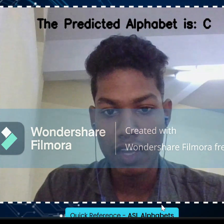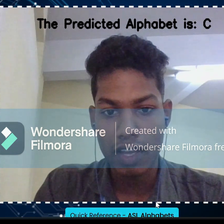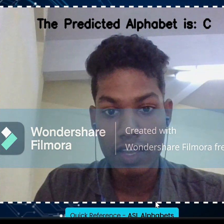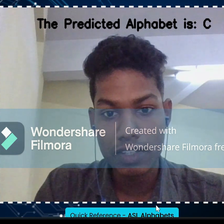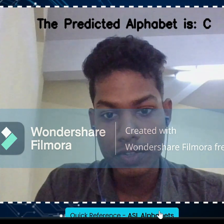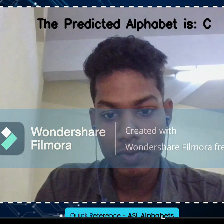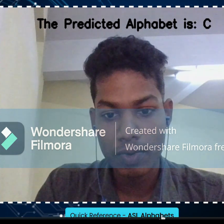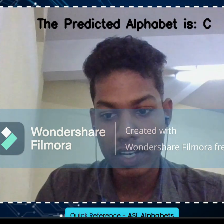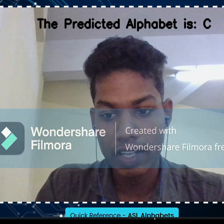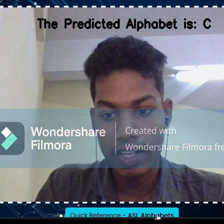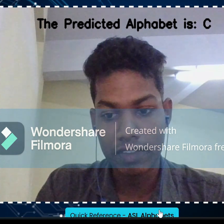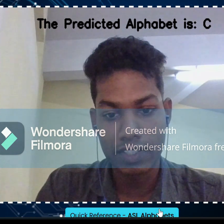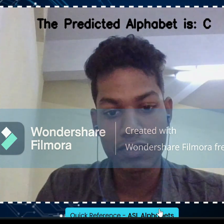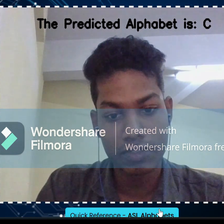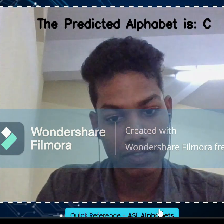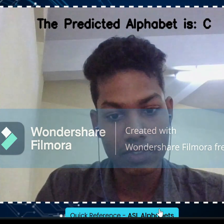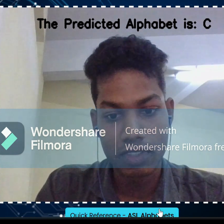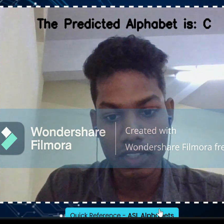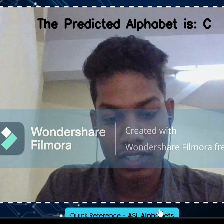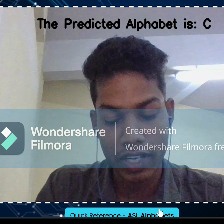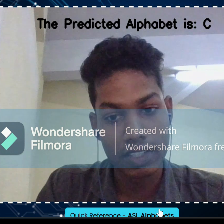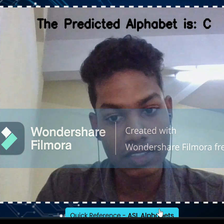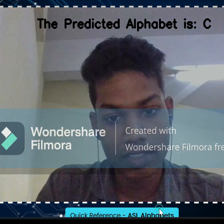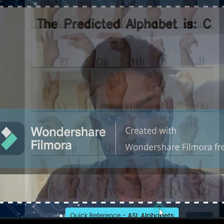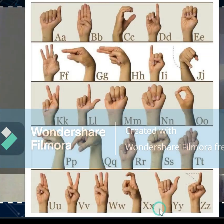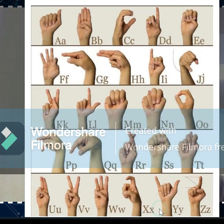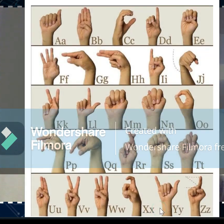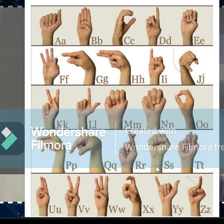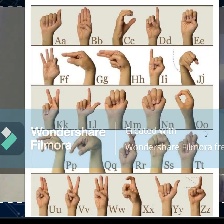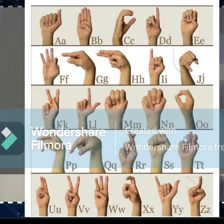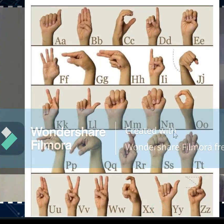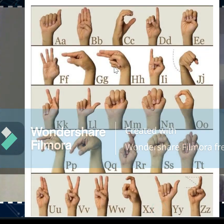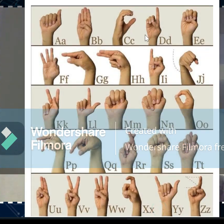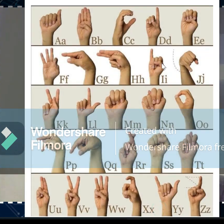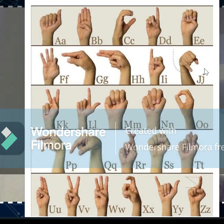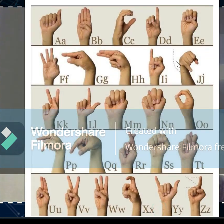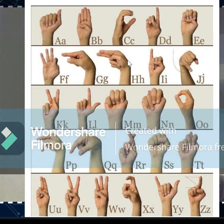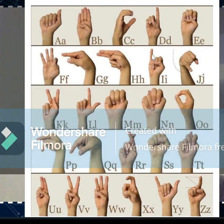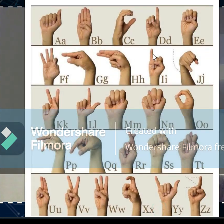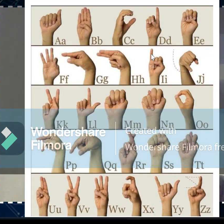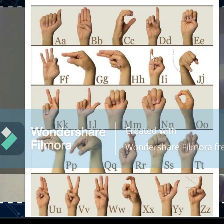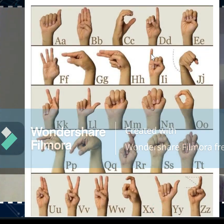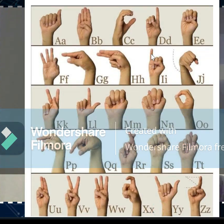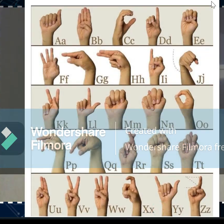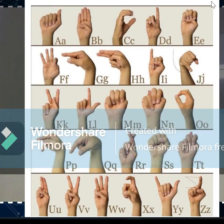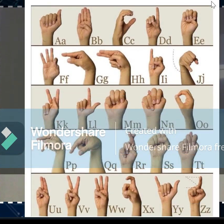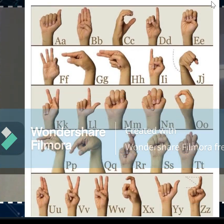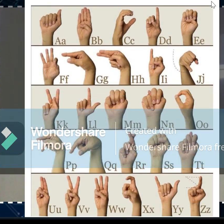And you want any reference sign, you can view from here.